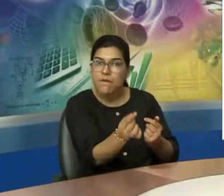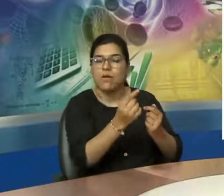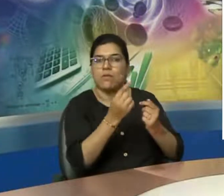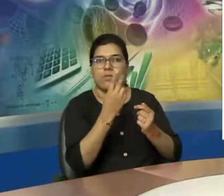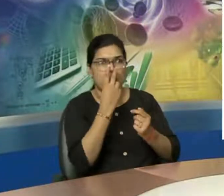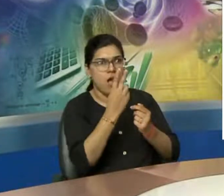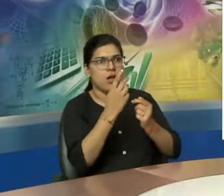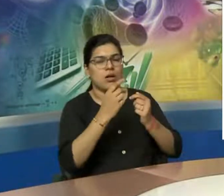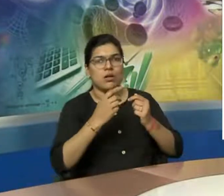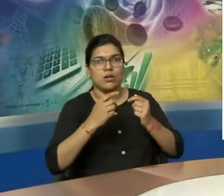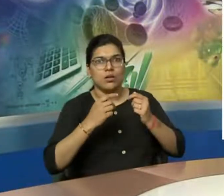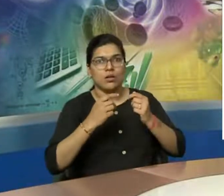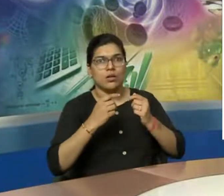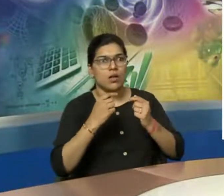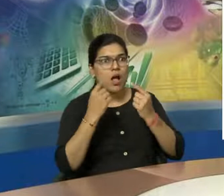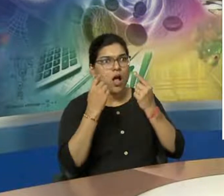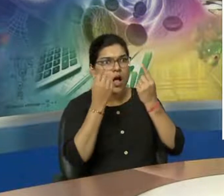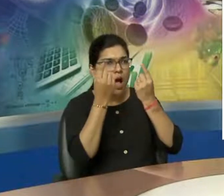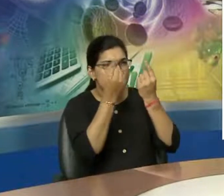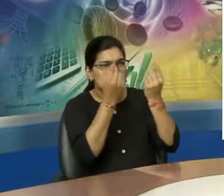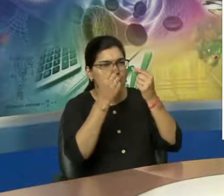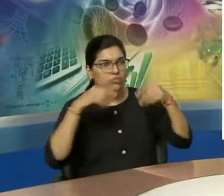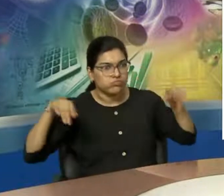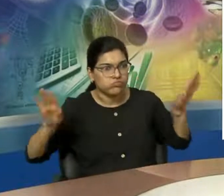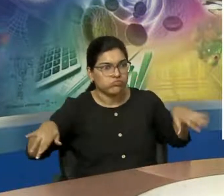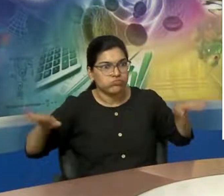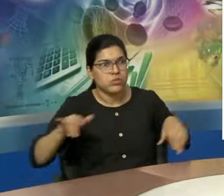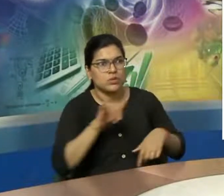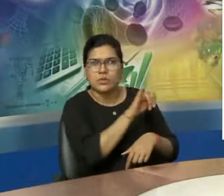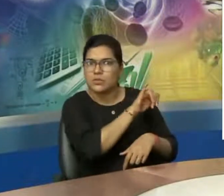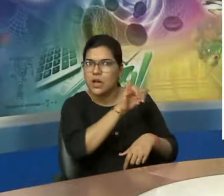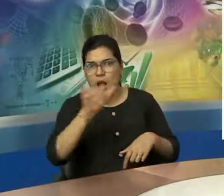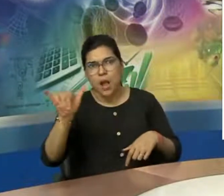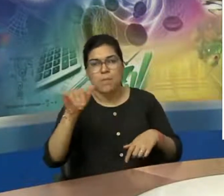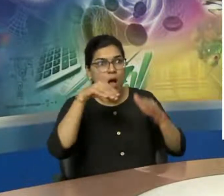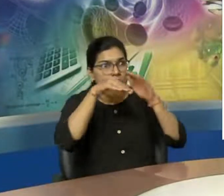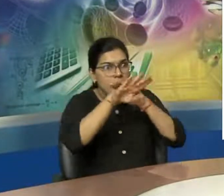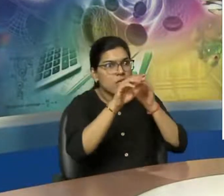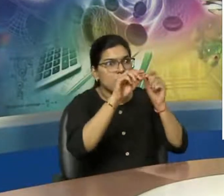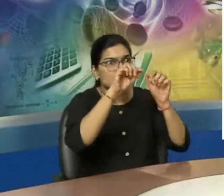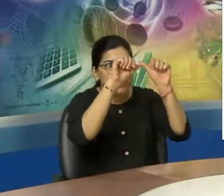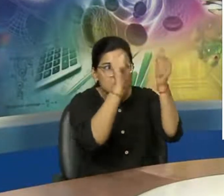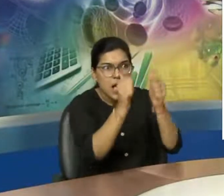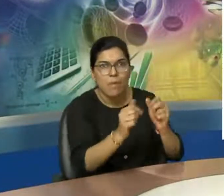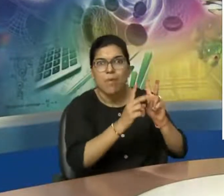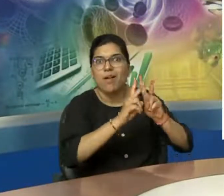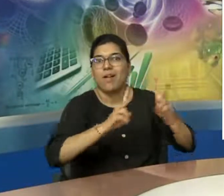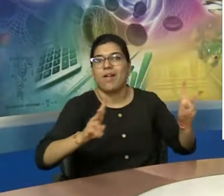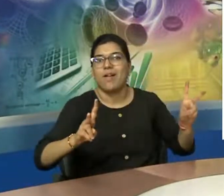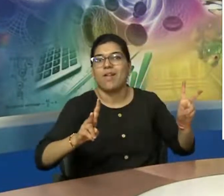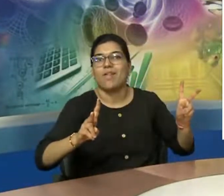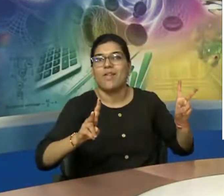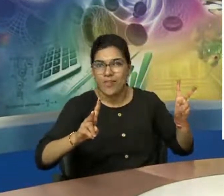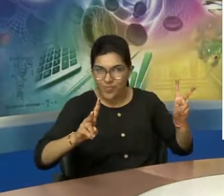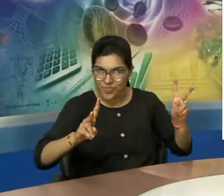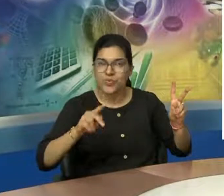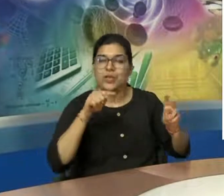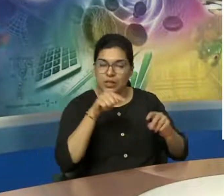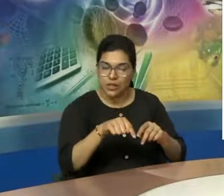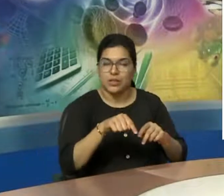having some variation in terms of size, in terms of their beaks, nose, eyes,